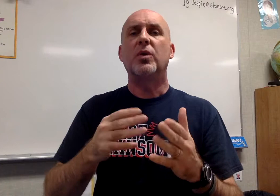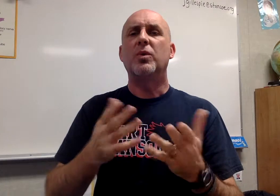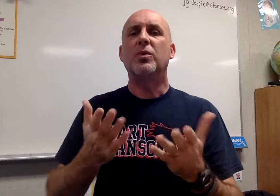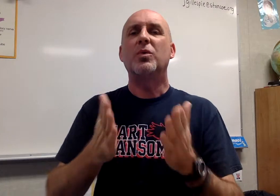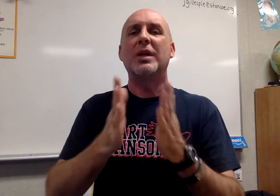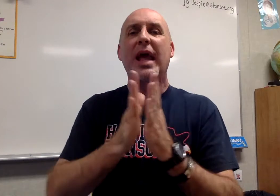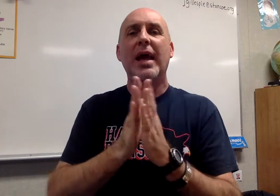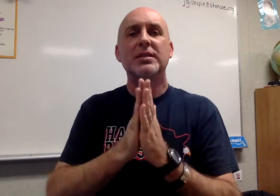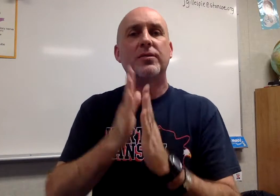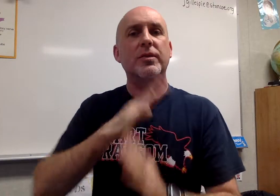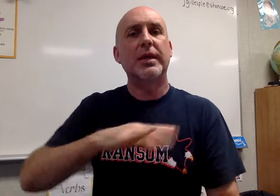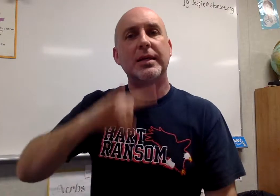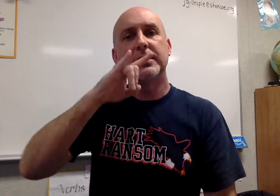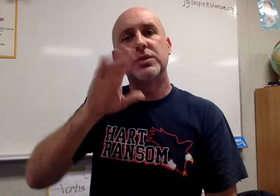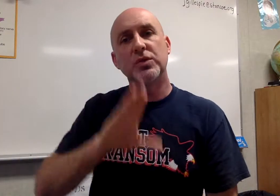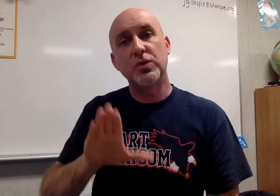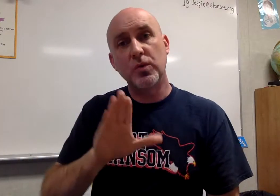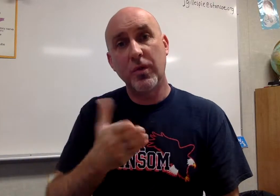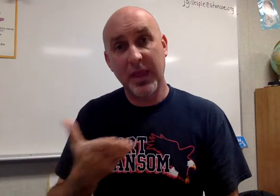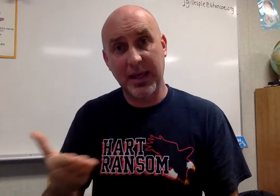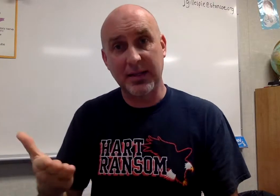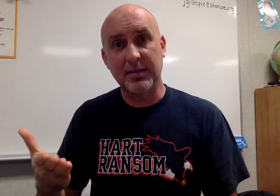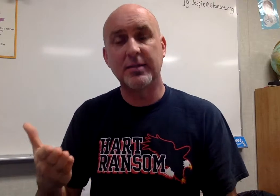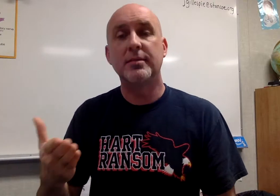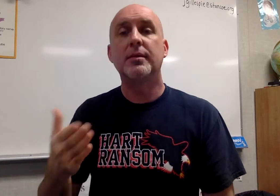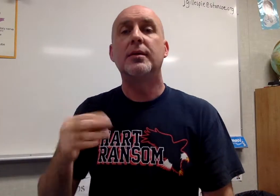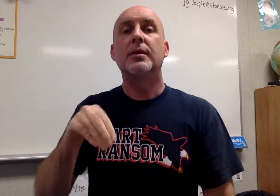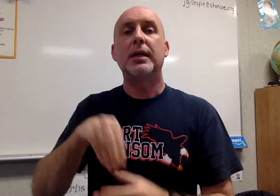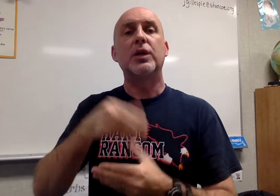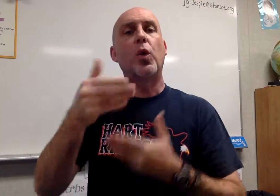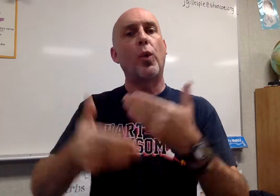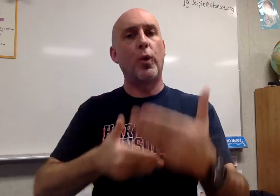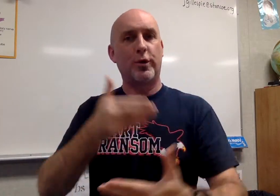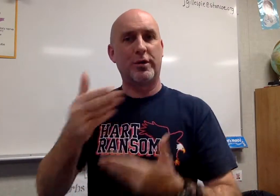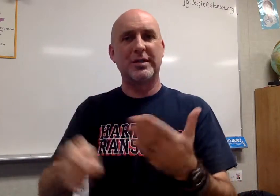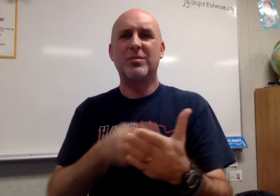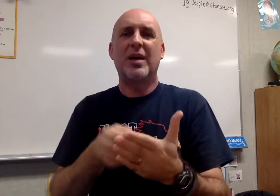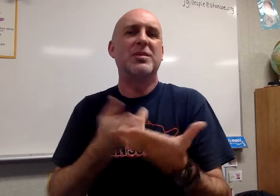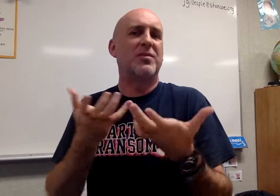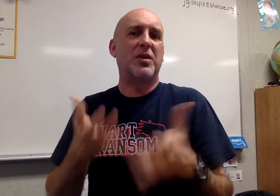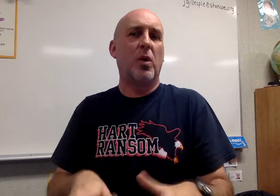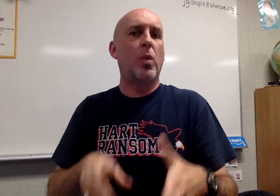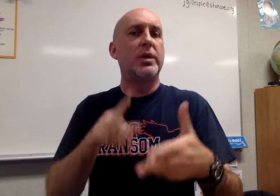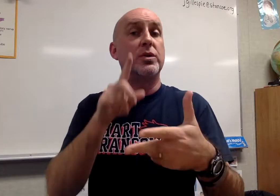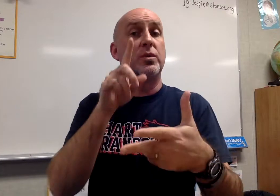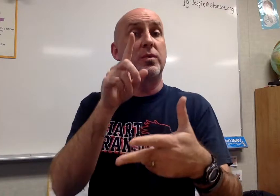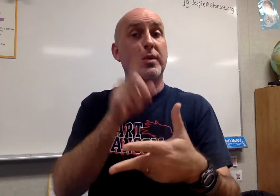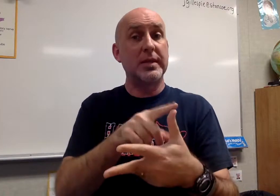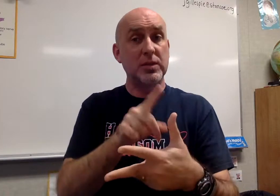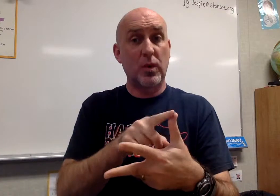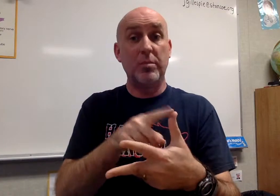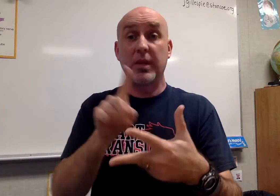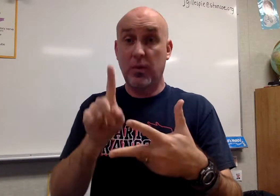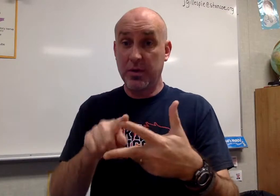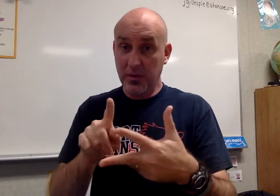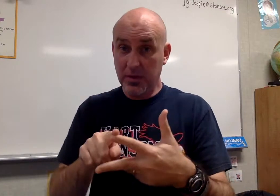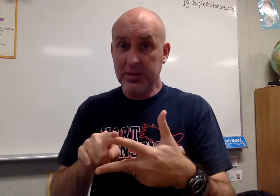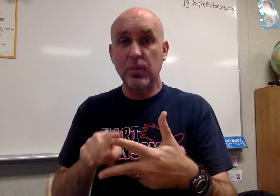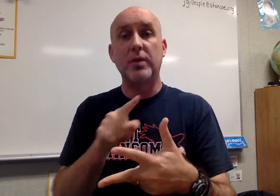you can ask for kids to do things in an order. Sometimes if they don't want to do this one, but they want to do this one, you can